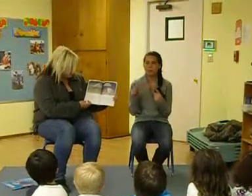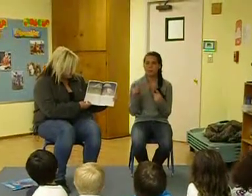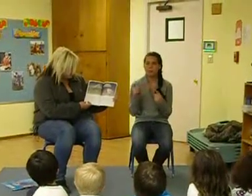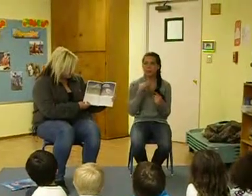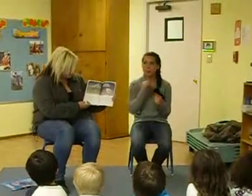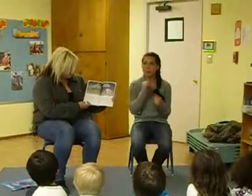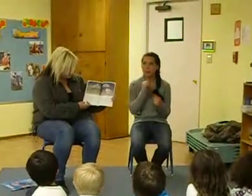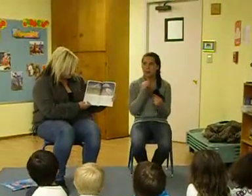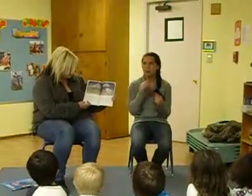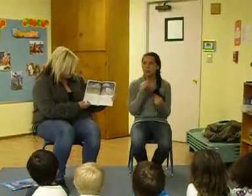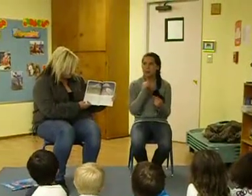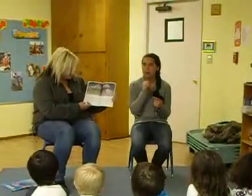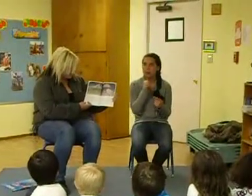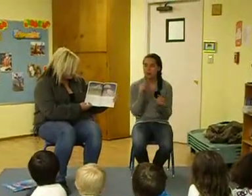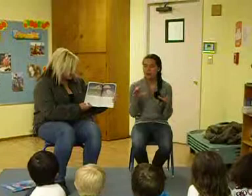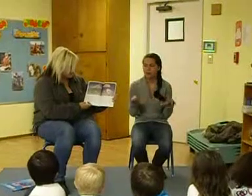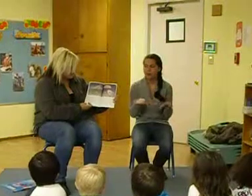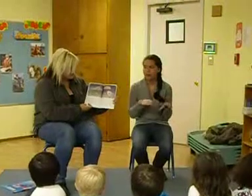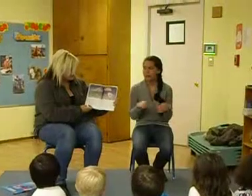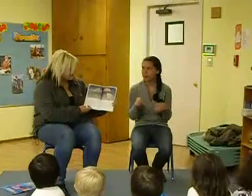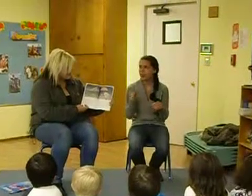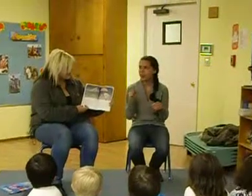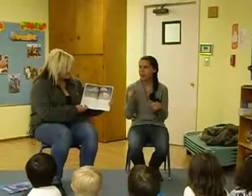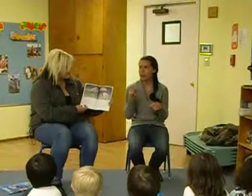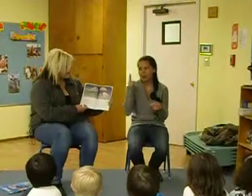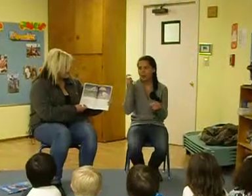to find her, so he drew a lighthouse.